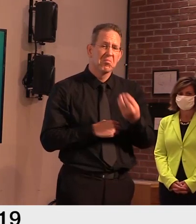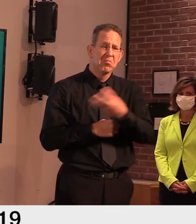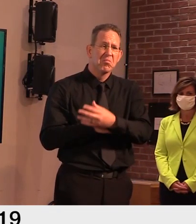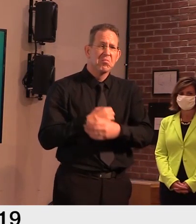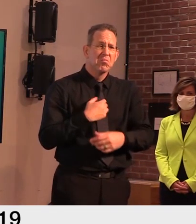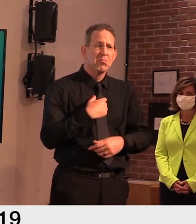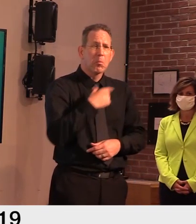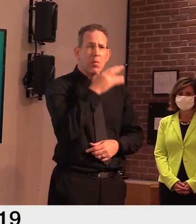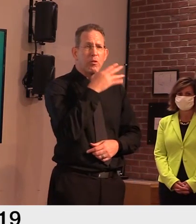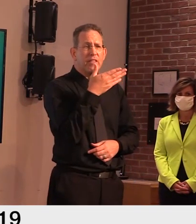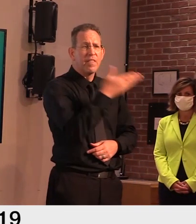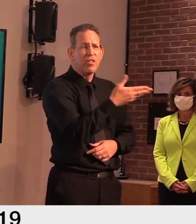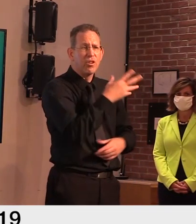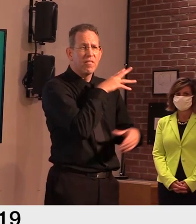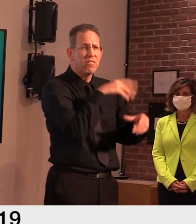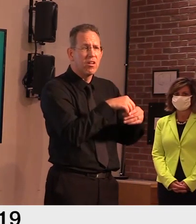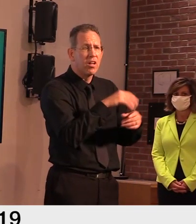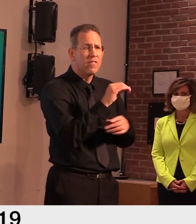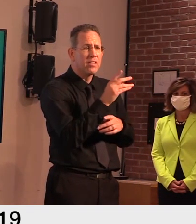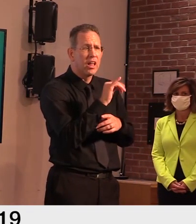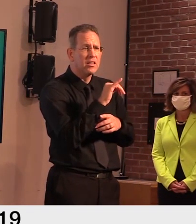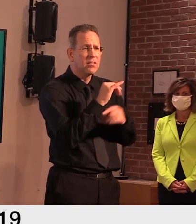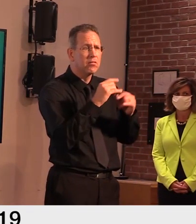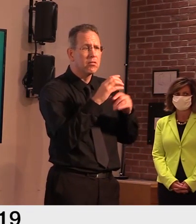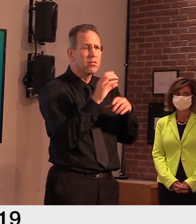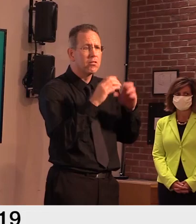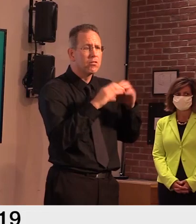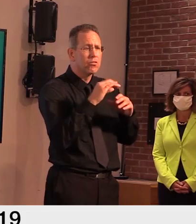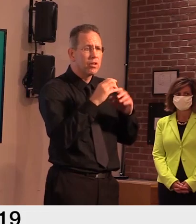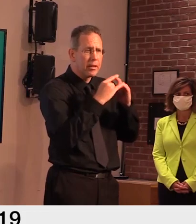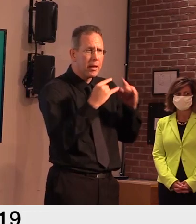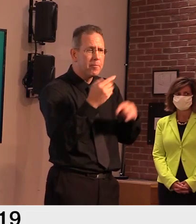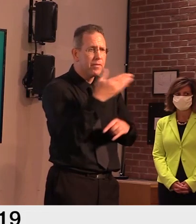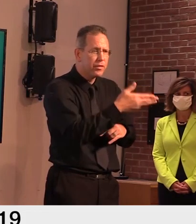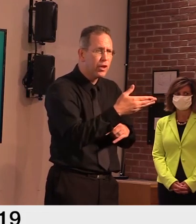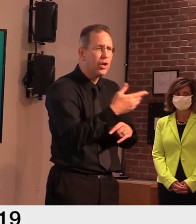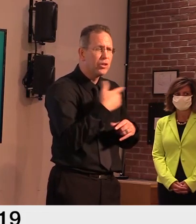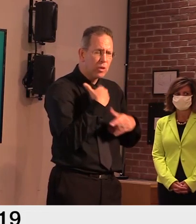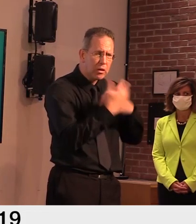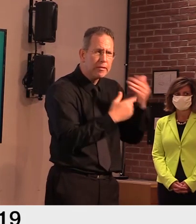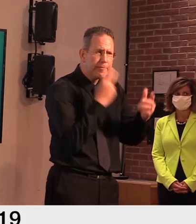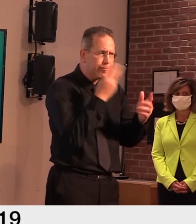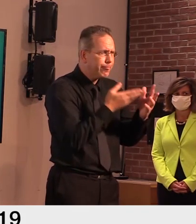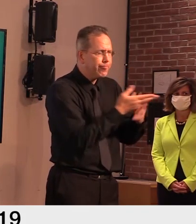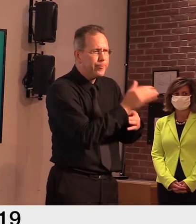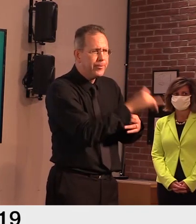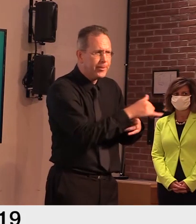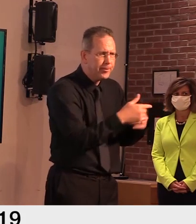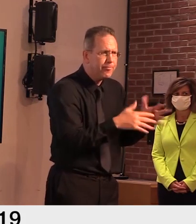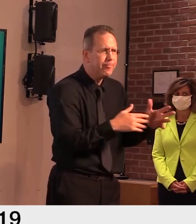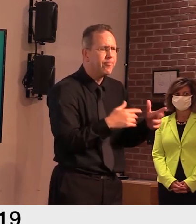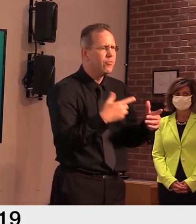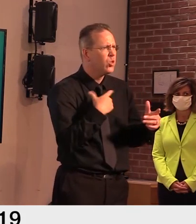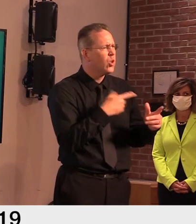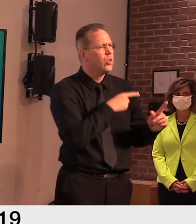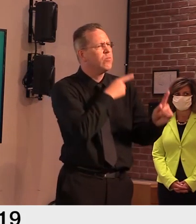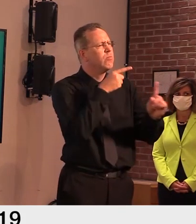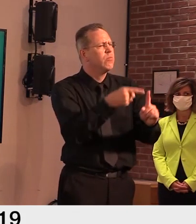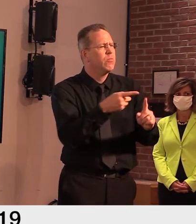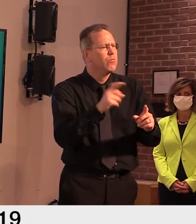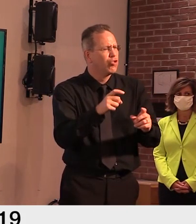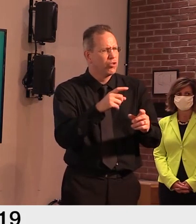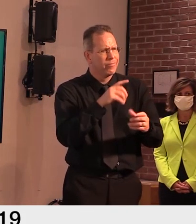Yeah, I mean, I grew up with that. My mother was a guest in a Nazi labor camp in Saarbrücken after she fled